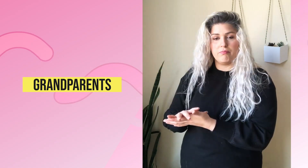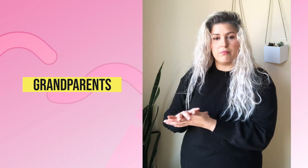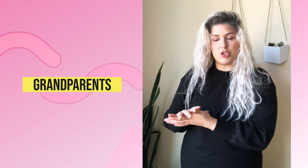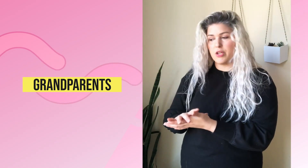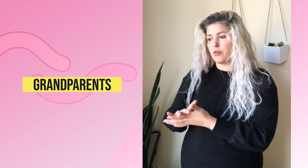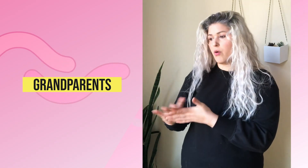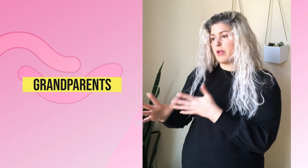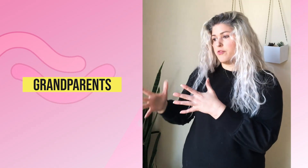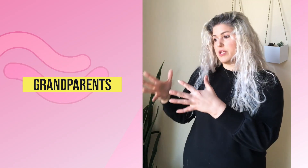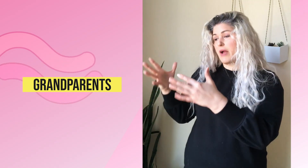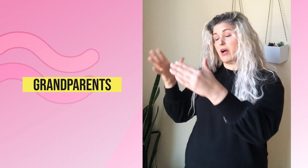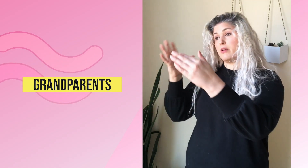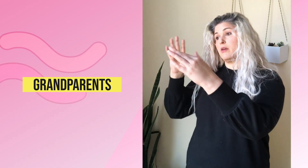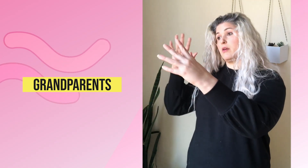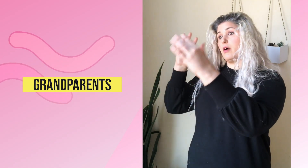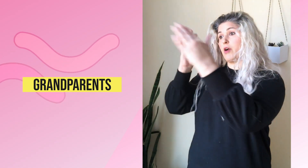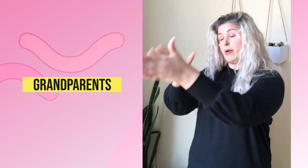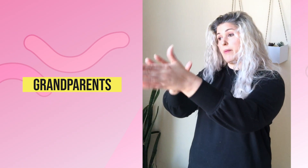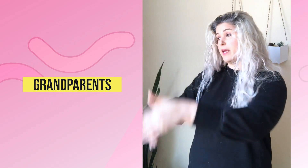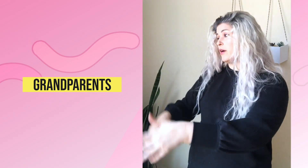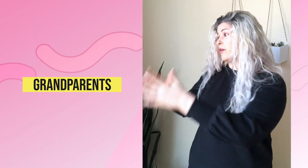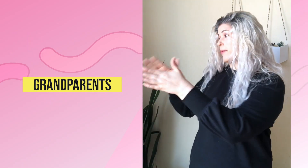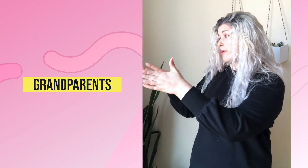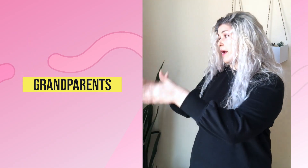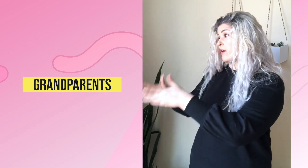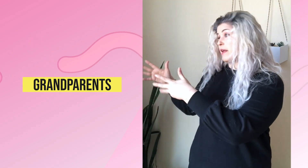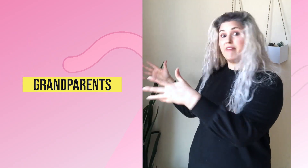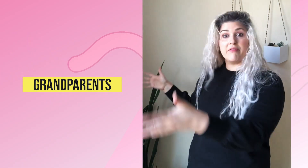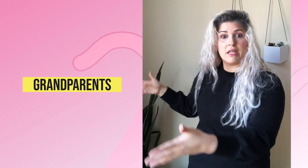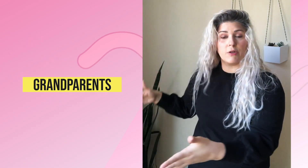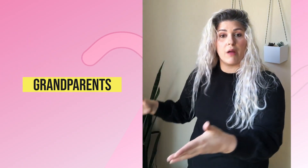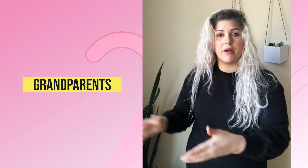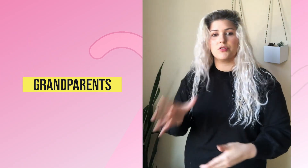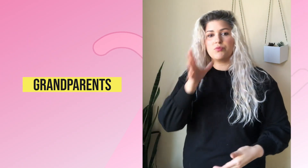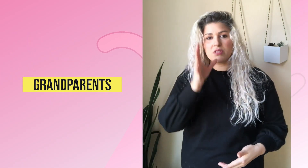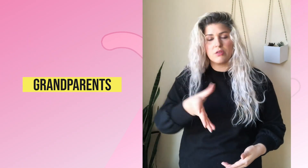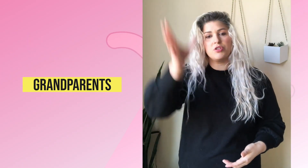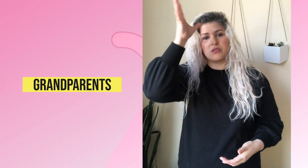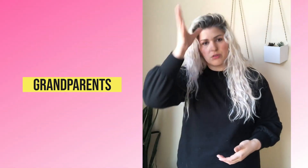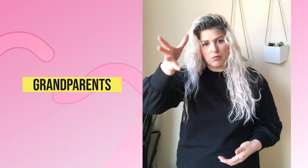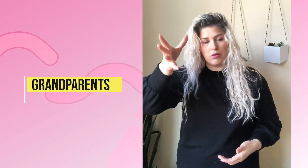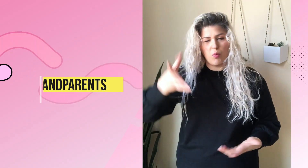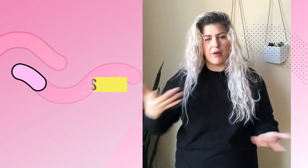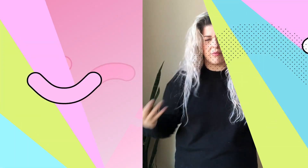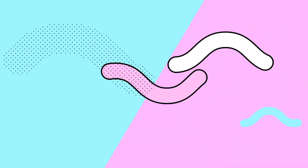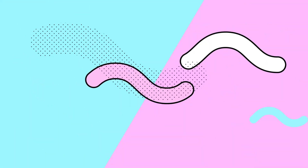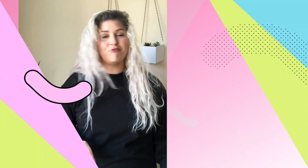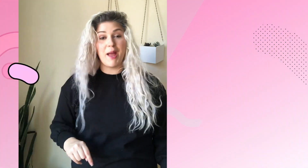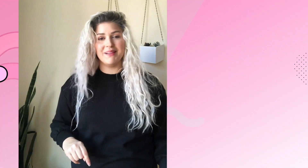matter the gender. Or like if you're saying I've got a grandma, grandpa here, and a grandma, grandpa here, I've got like 5 sets of grandparents, you would still just do the